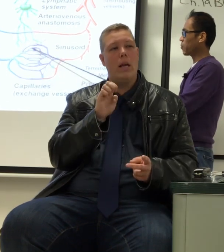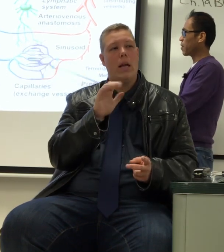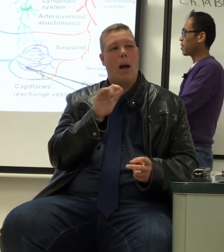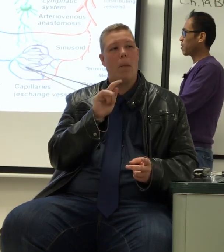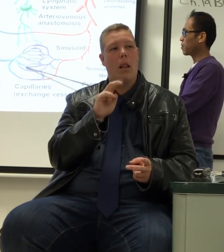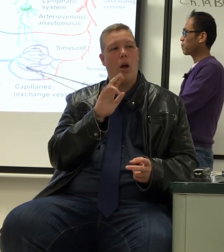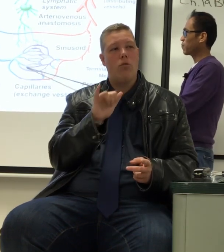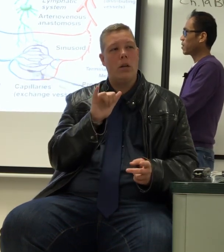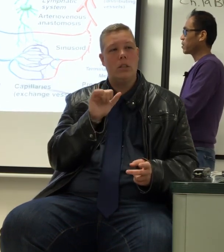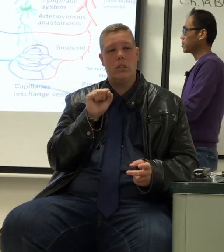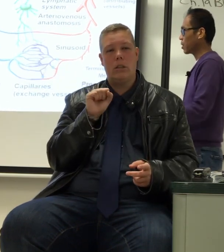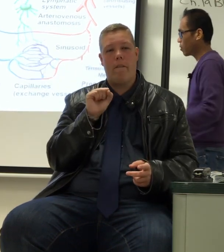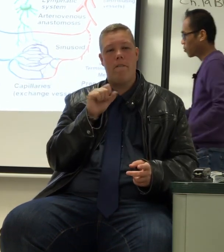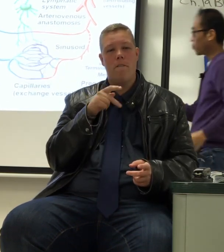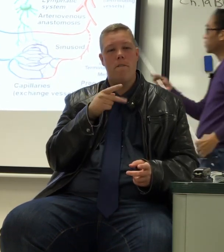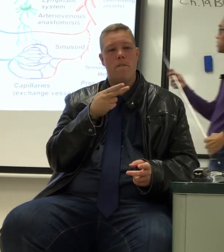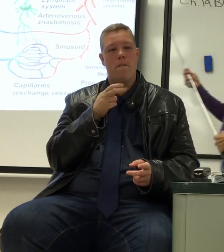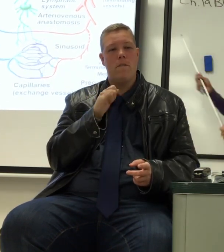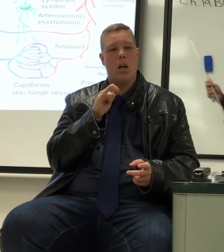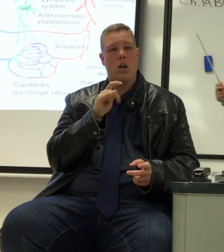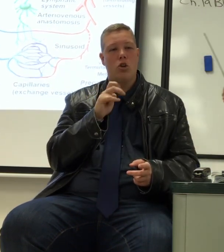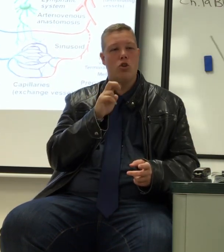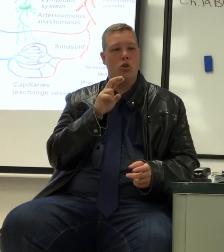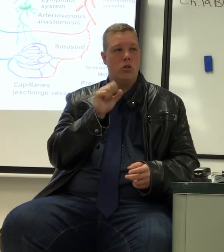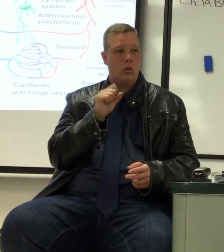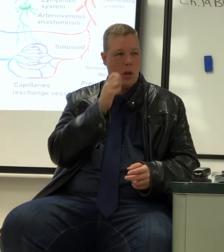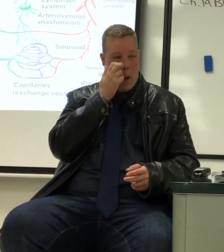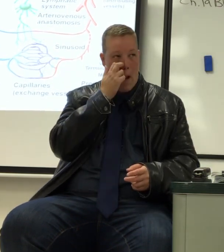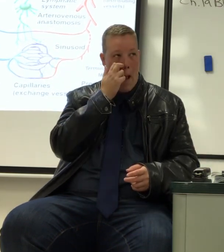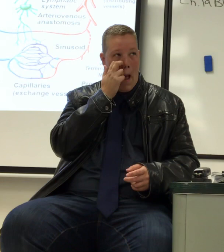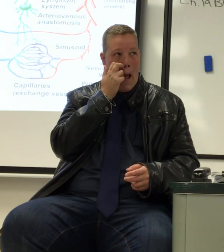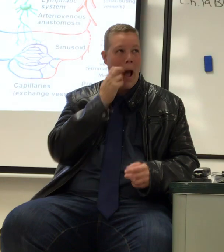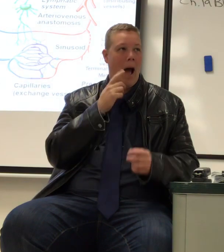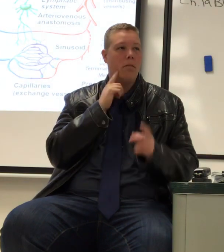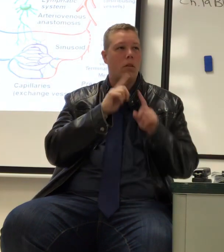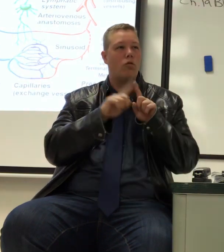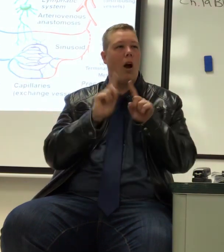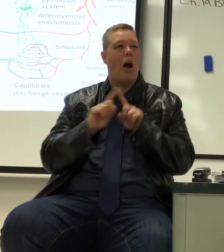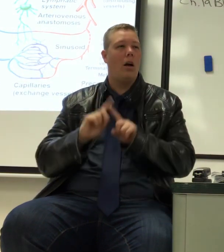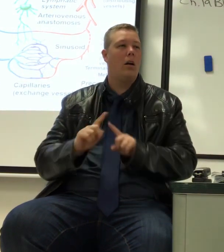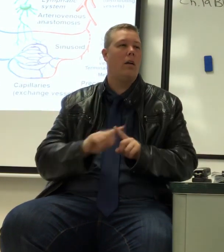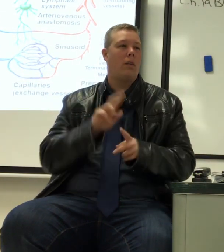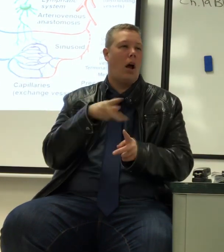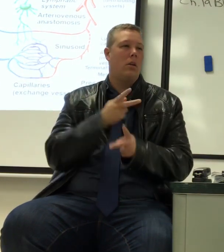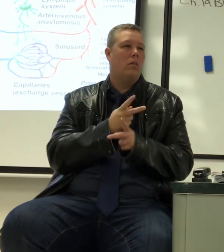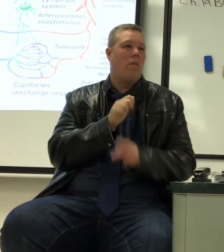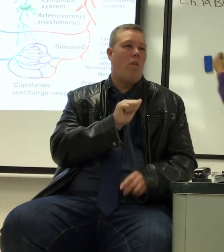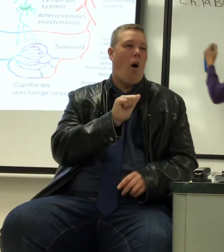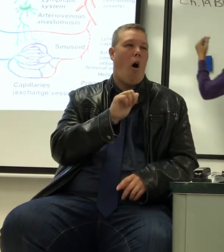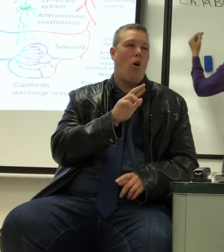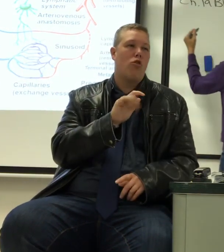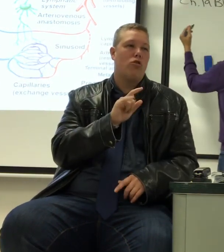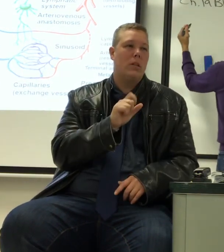bed shown there. So we see that there are a variety of arteries.